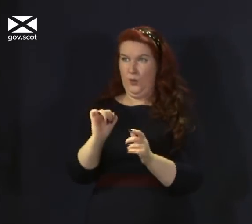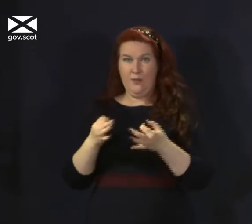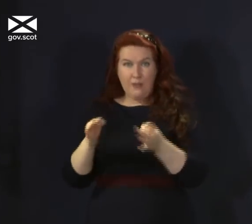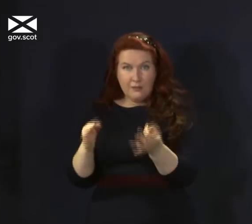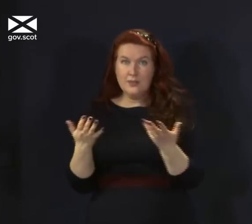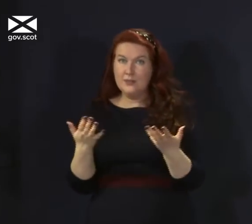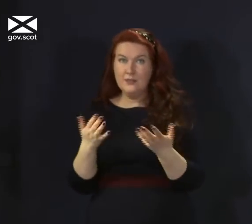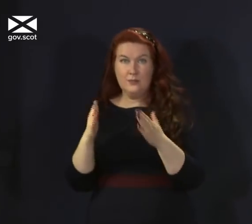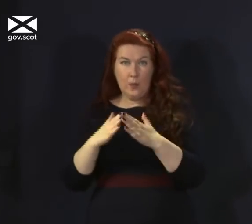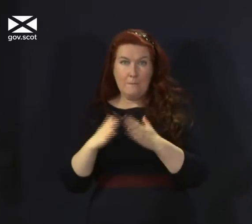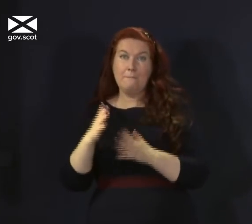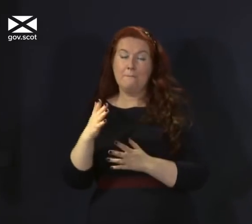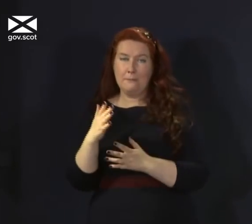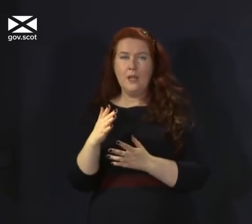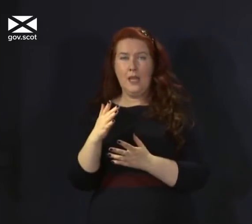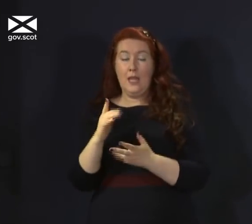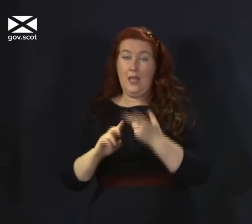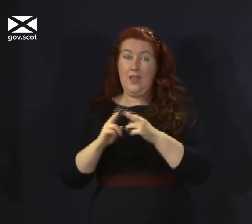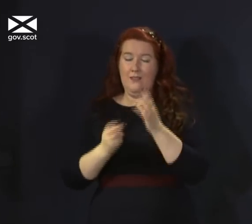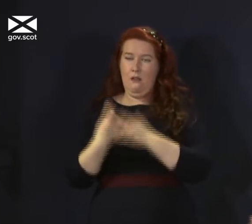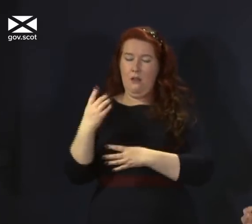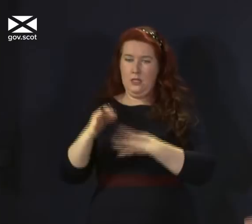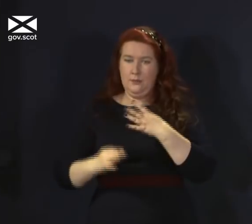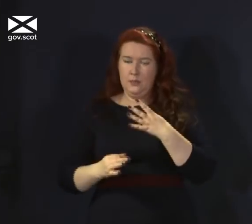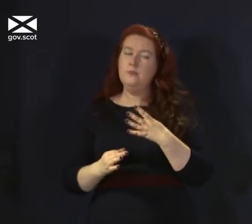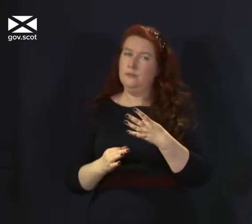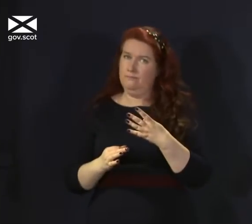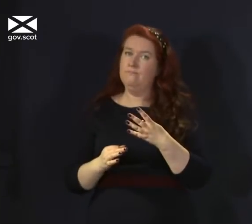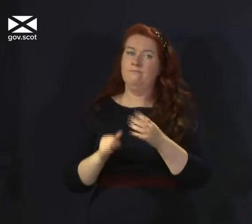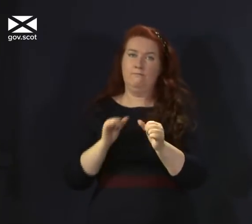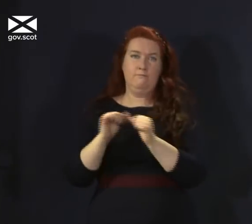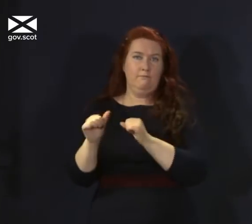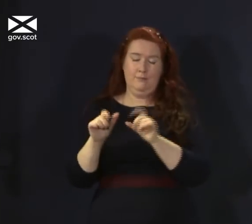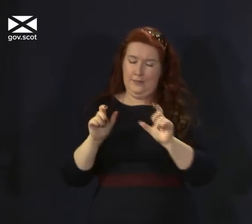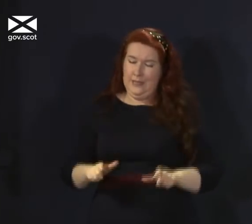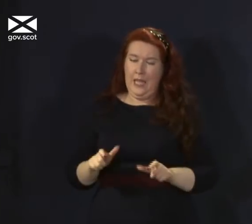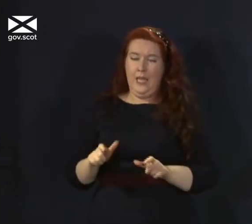and self-isolate and get tested if you have symptoms. It's